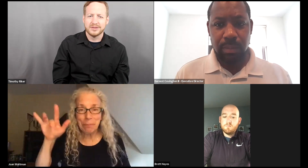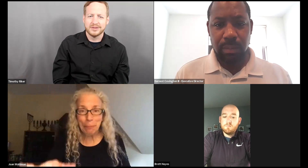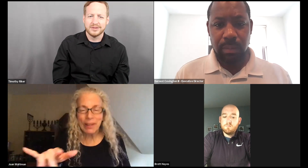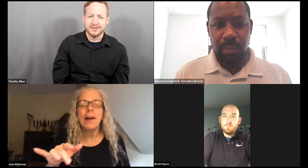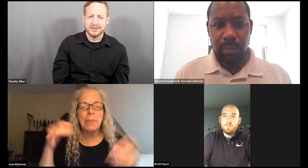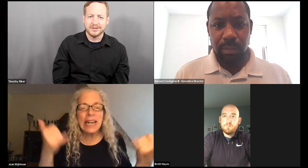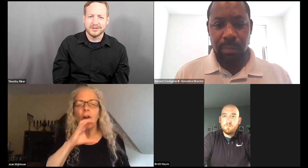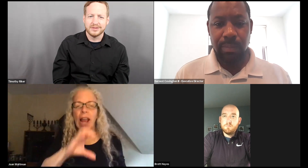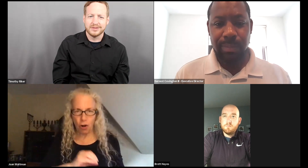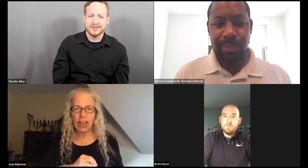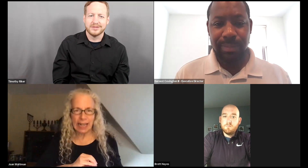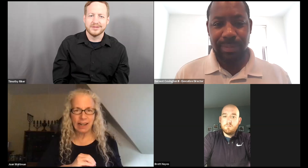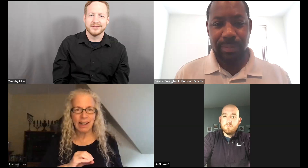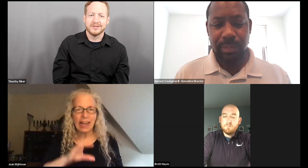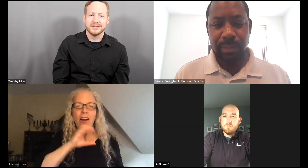trying to test